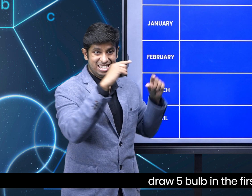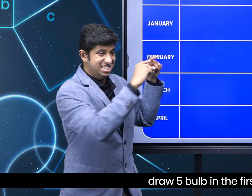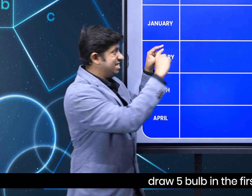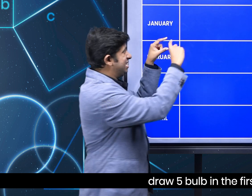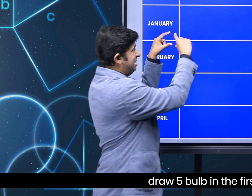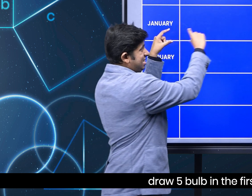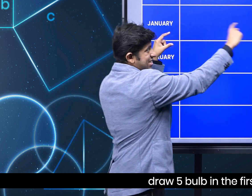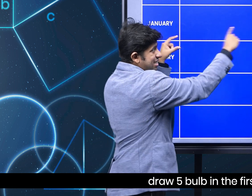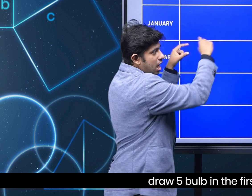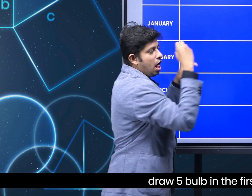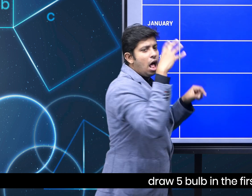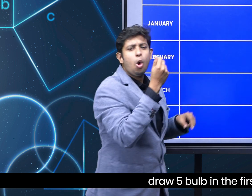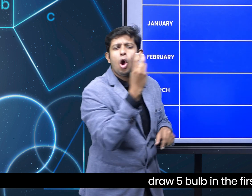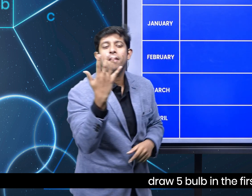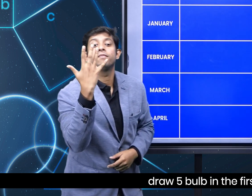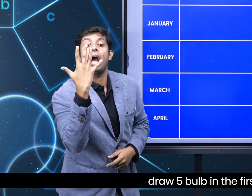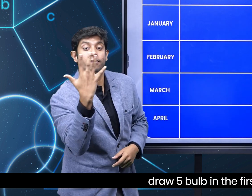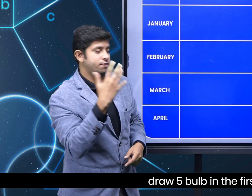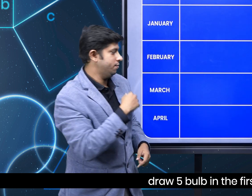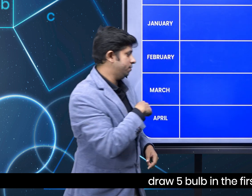Draw 5 bulbs in the first row.